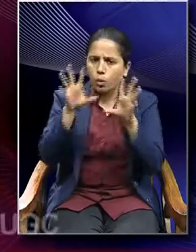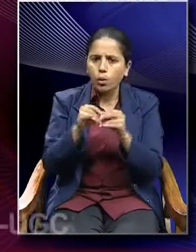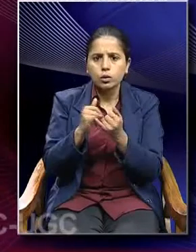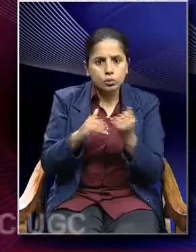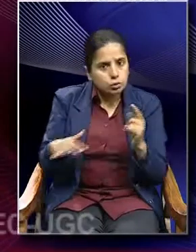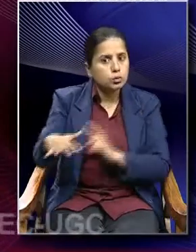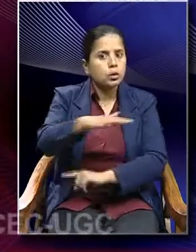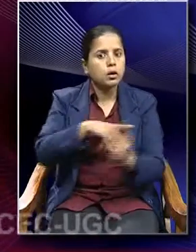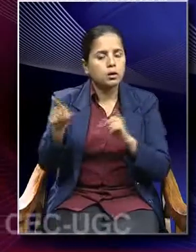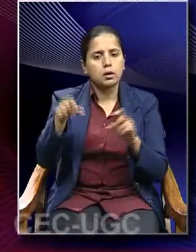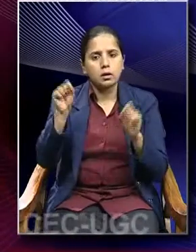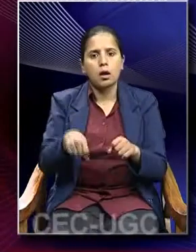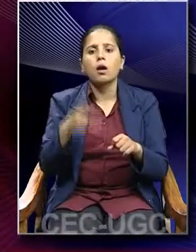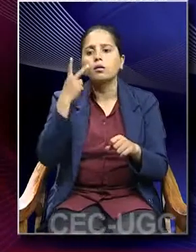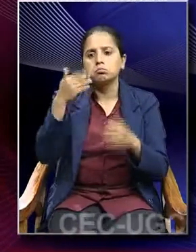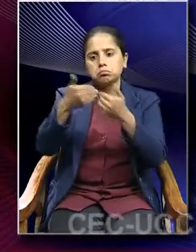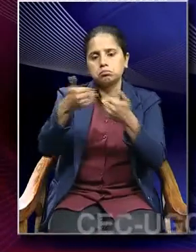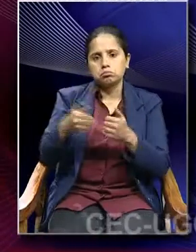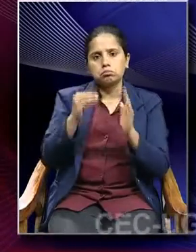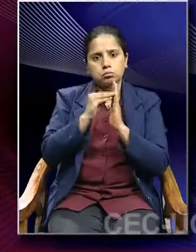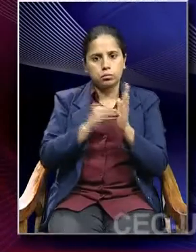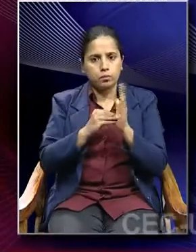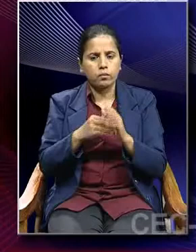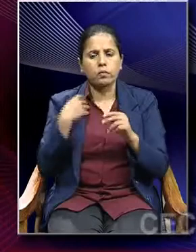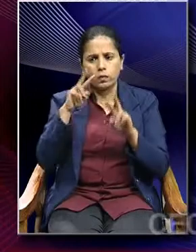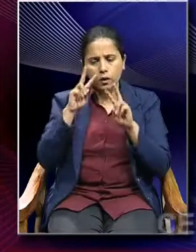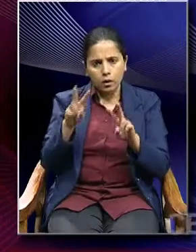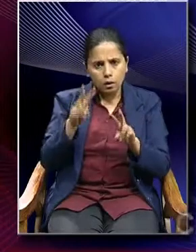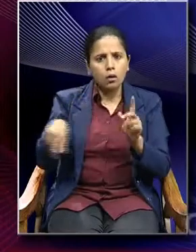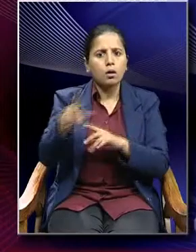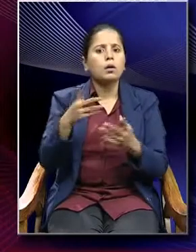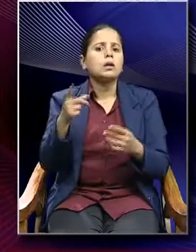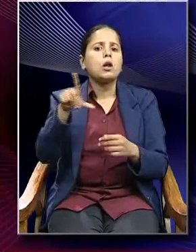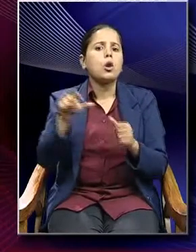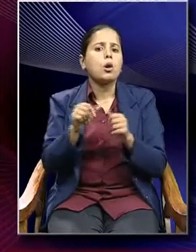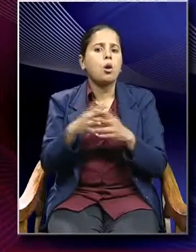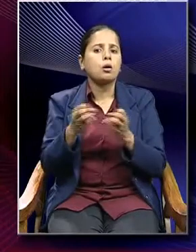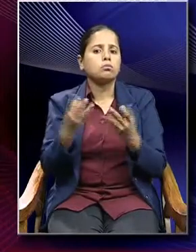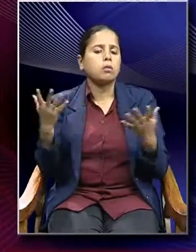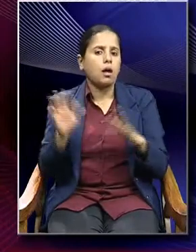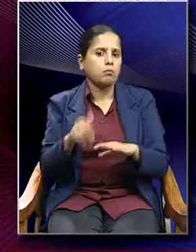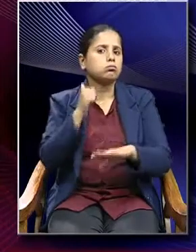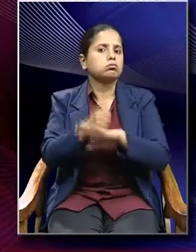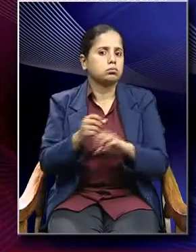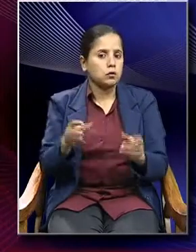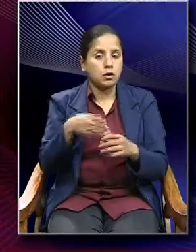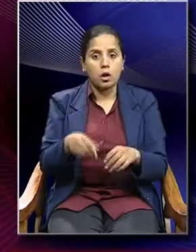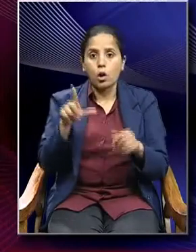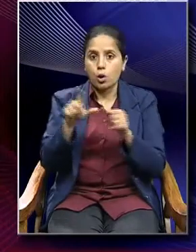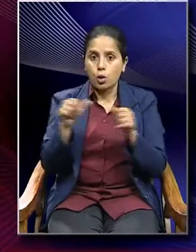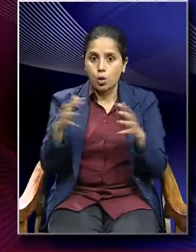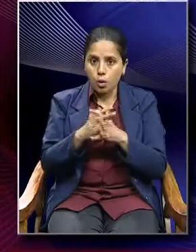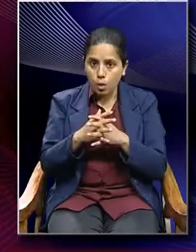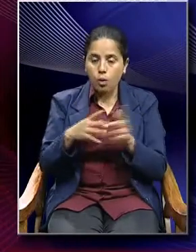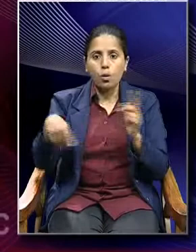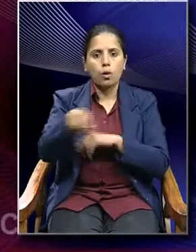society could be classified, observed, certain laws established, and these laws would